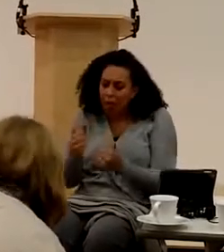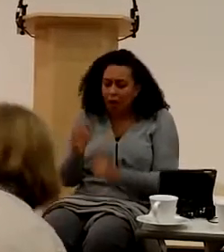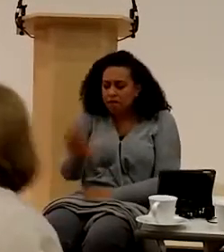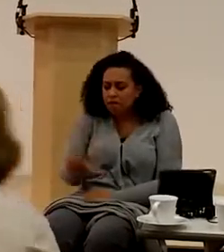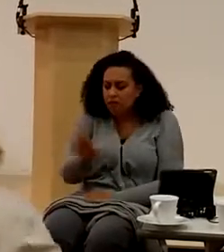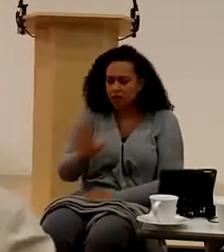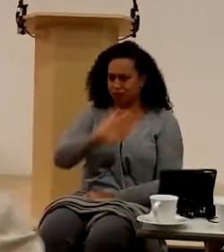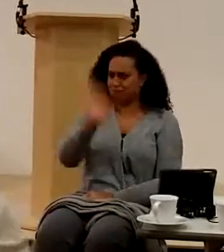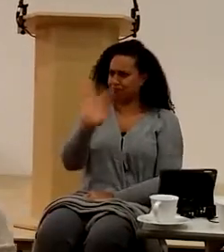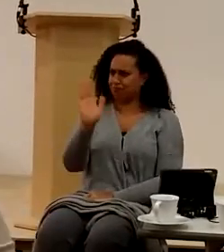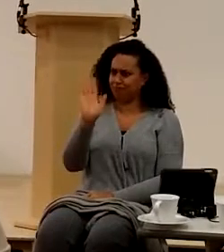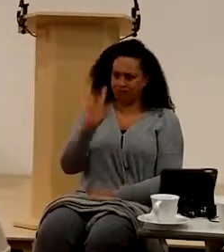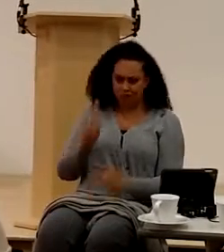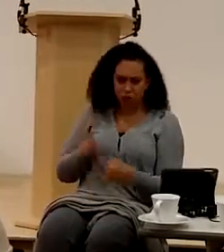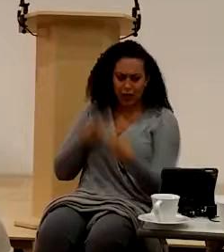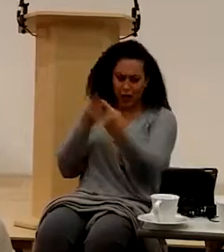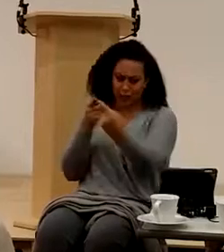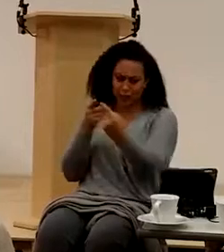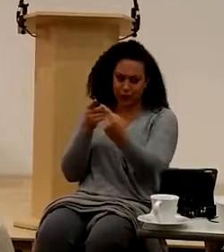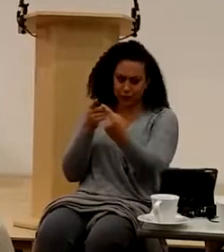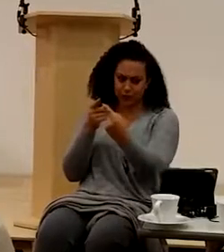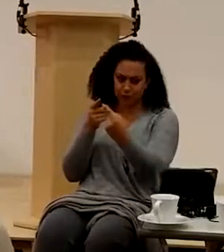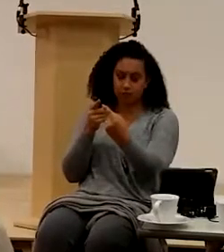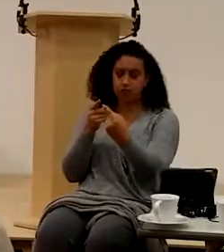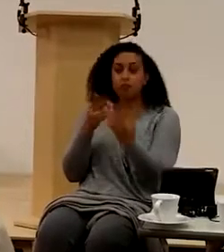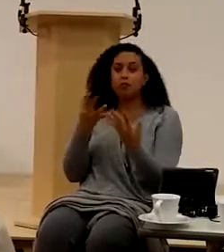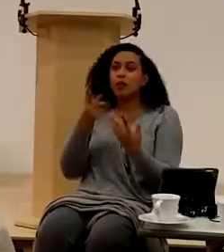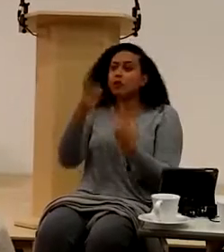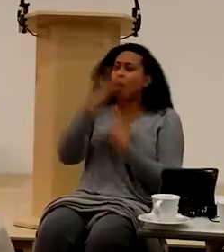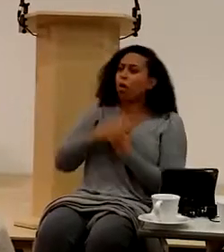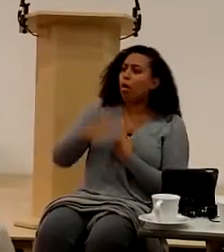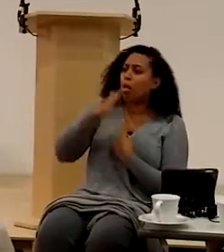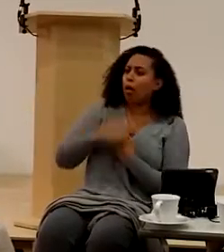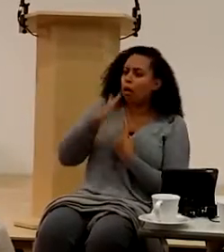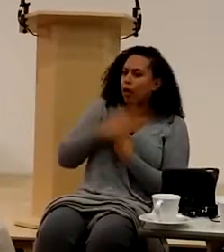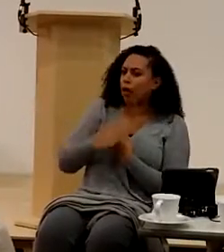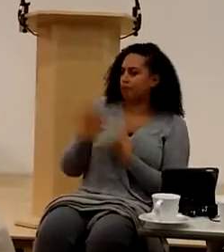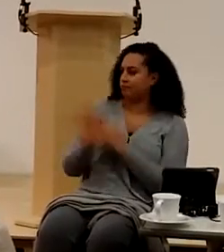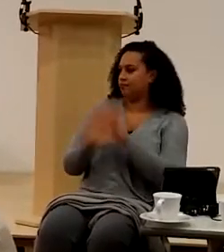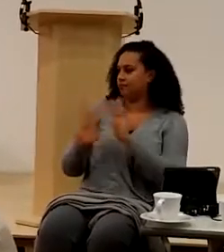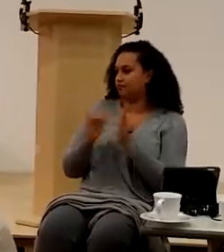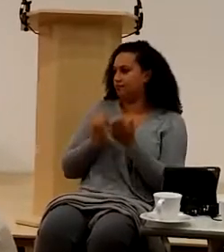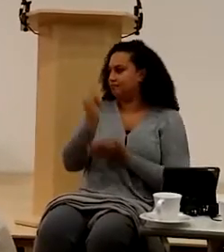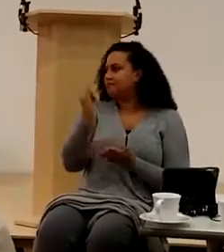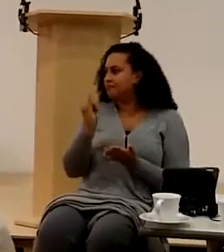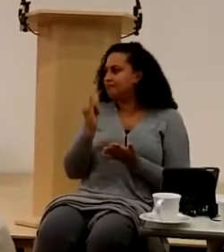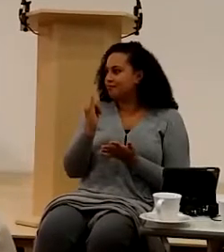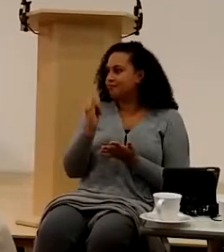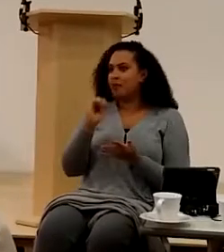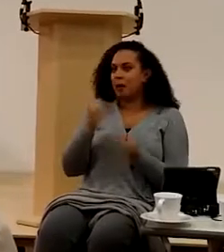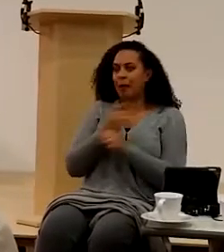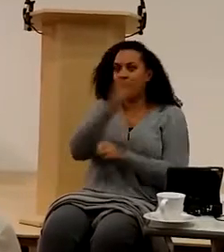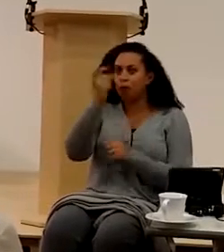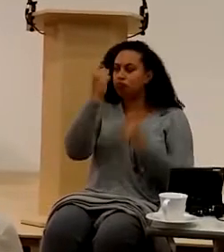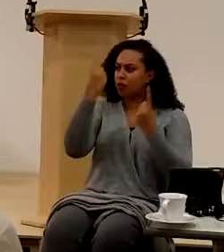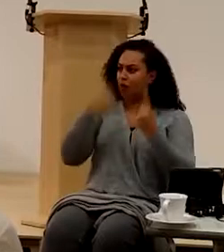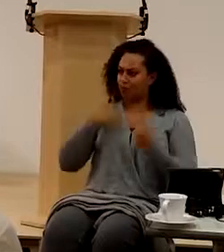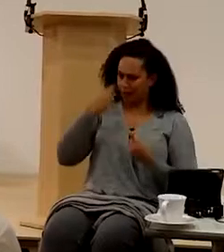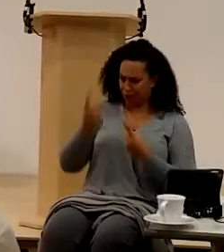disabled people, and seeking to overthrow the